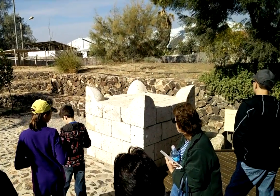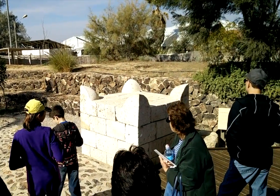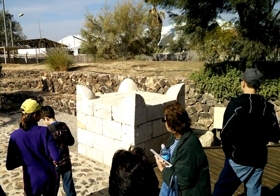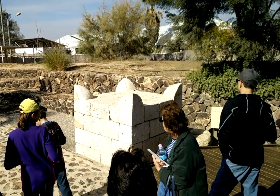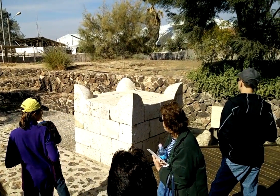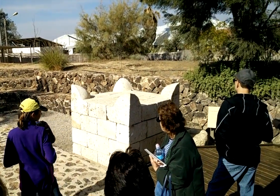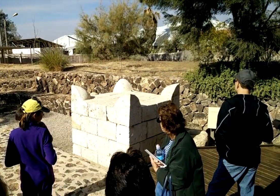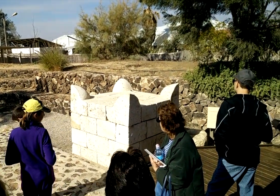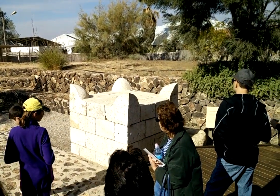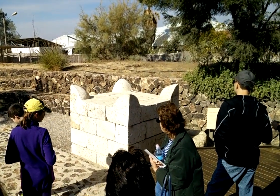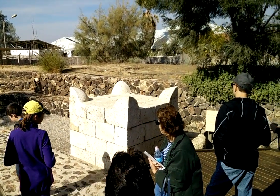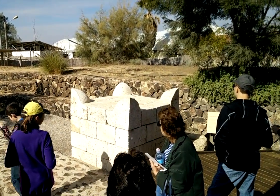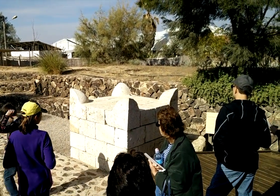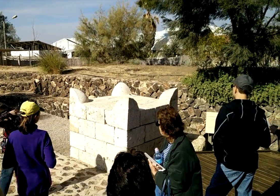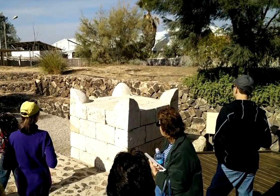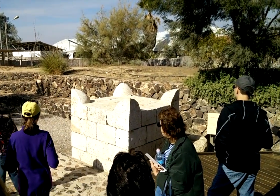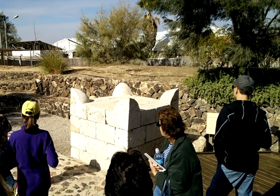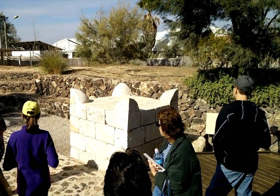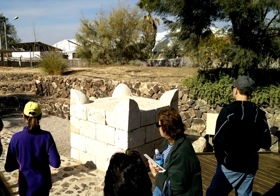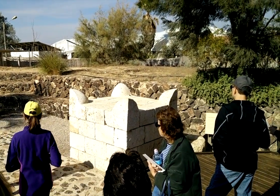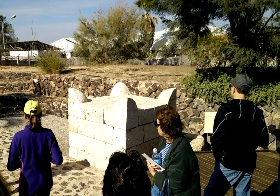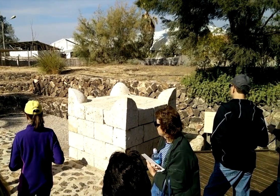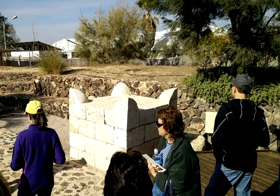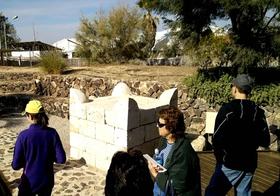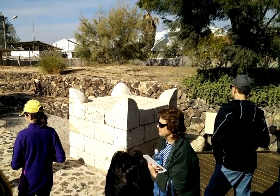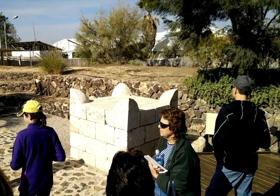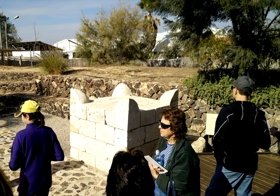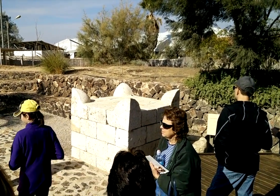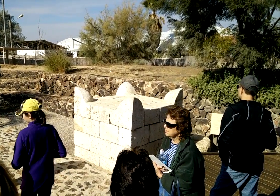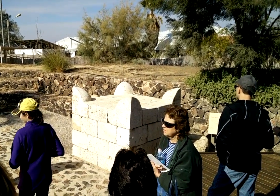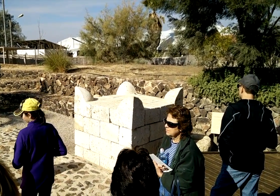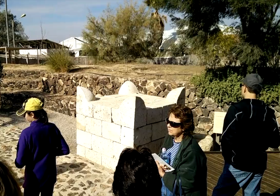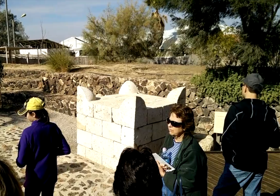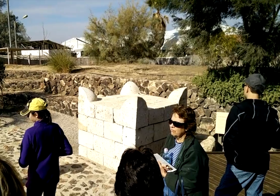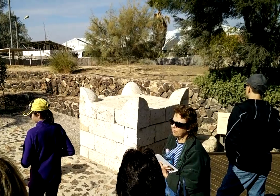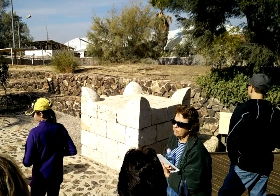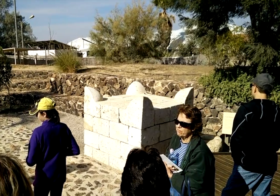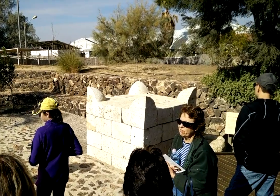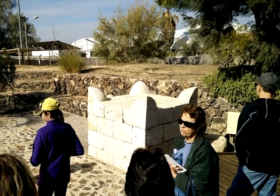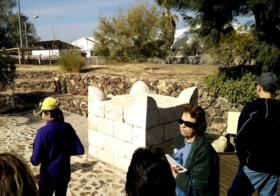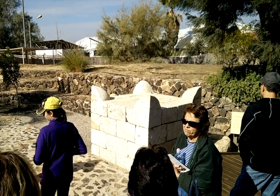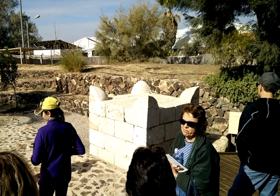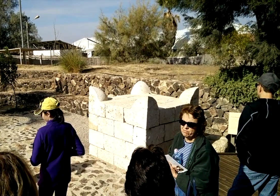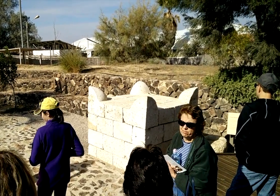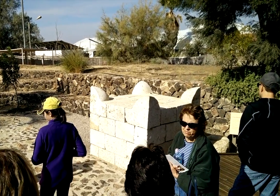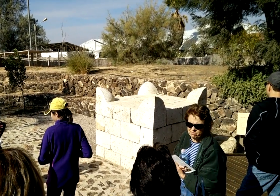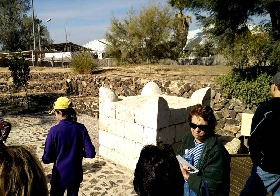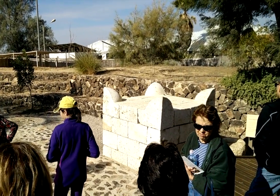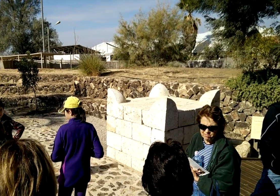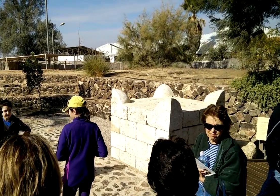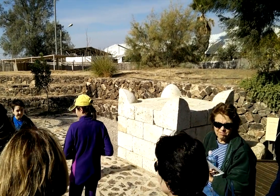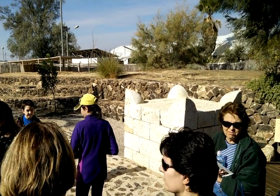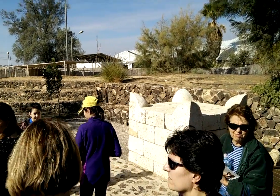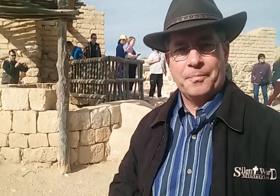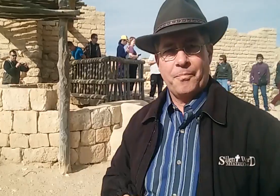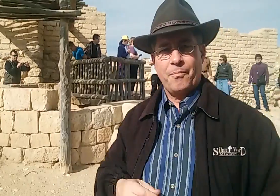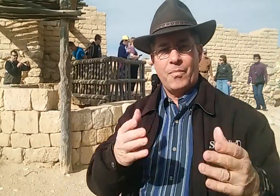Jerusalem, because that size of an altar was like 45 feet by 45 feet. That altar, four horns on it.